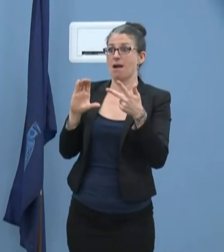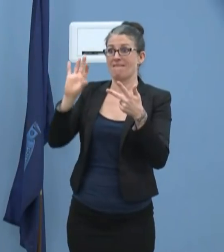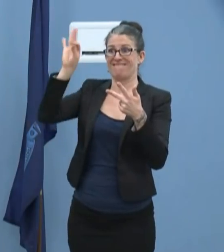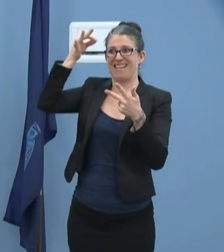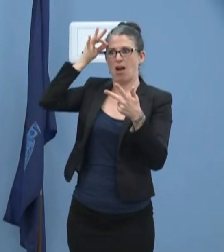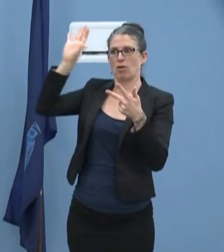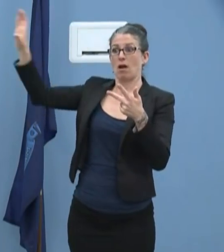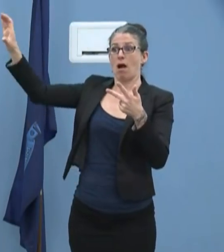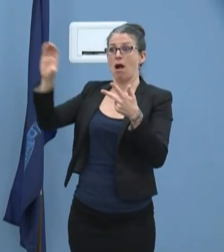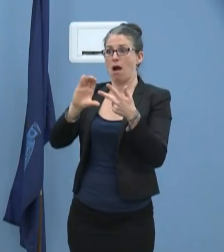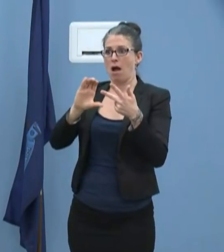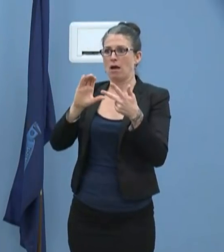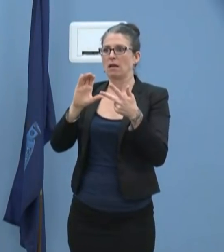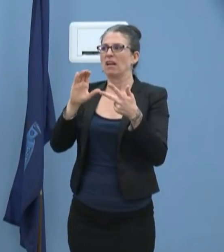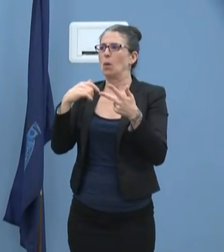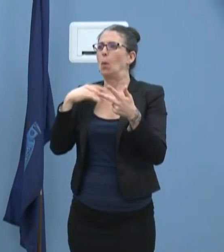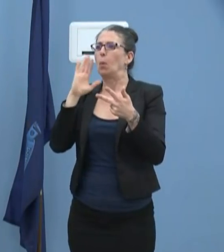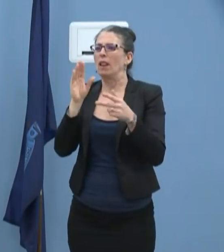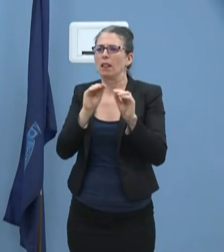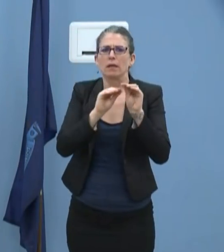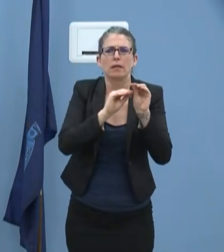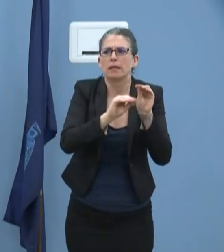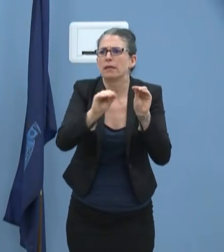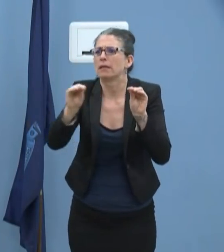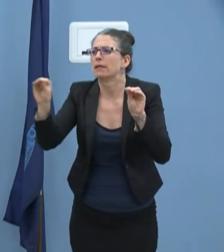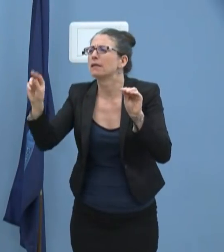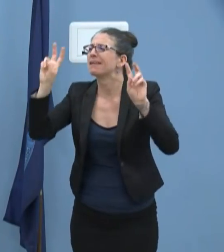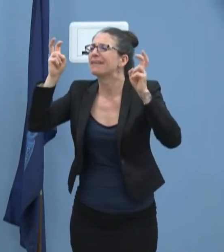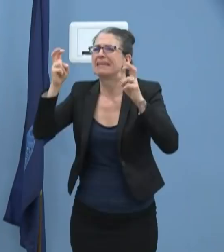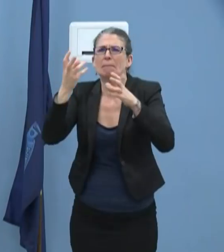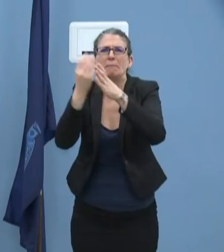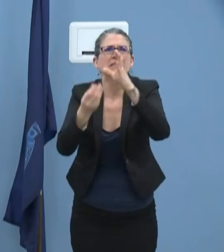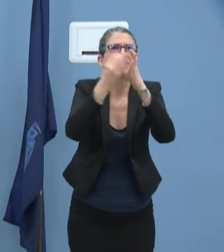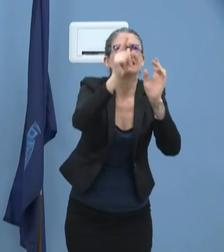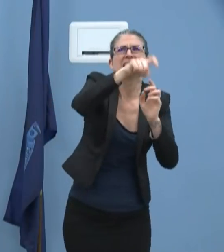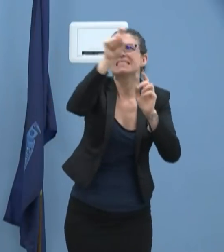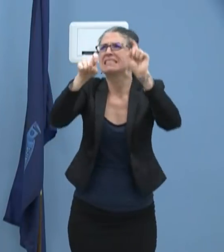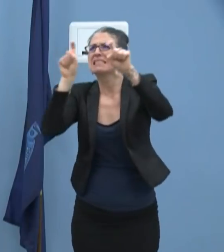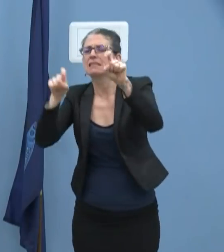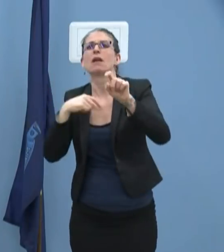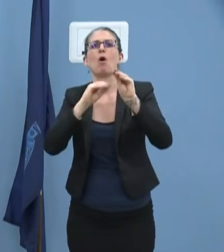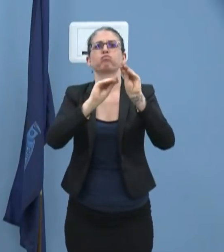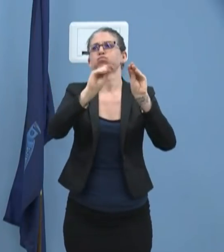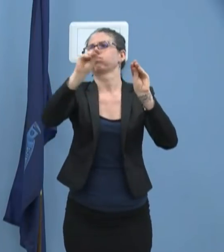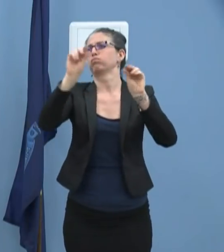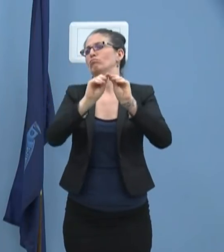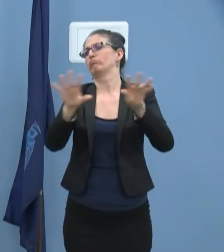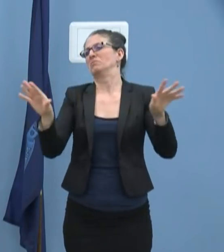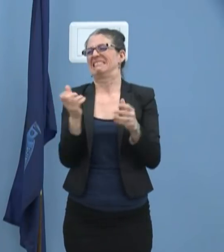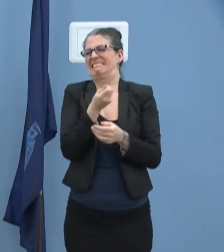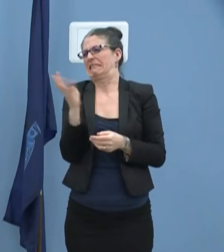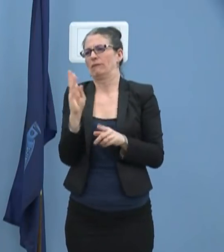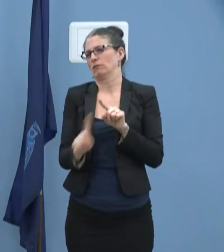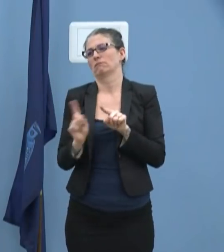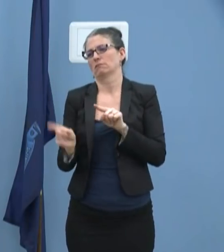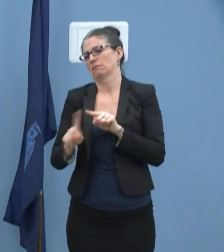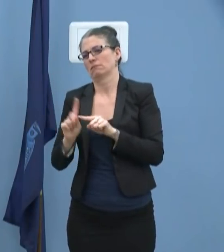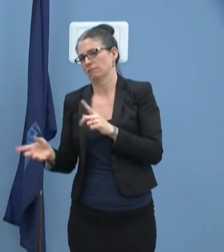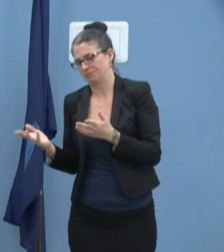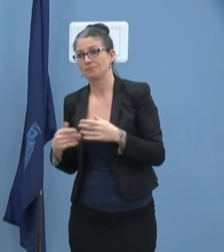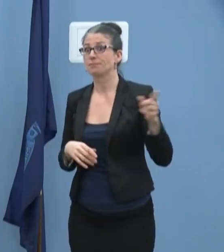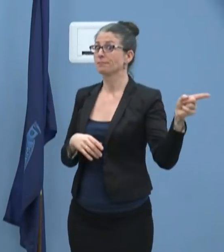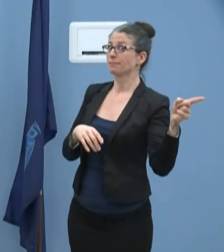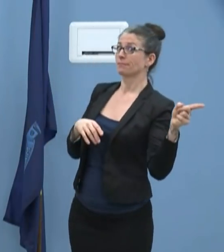is about to receive. Do you have a sense of how long it might take to hire more public health nurses? Hiring has been a